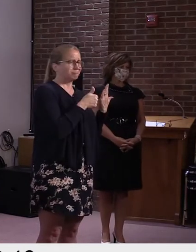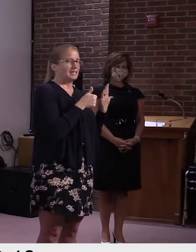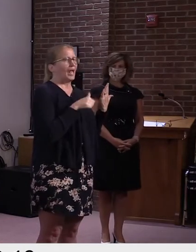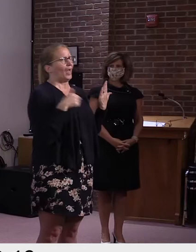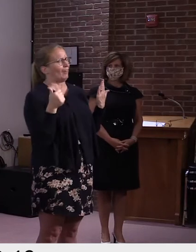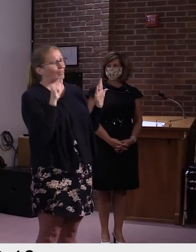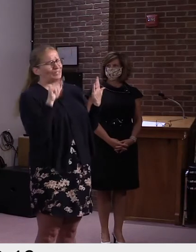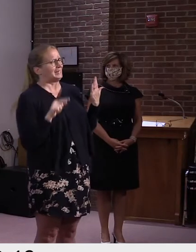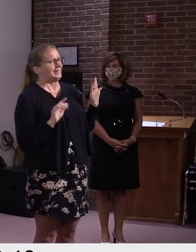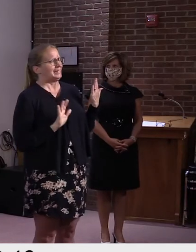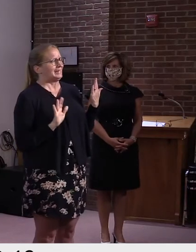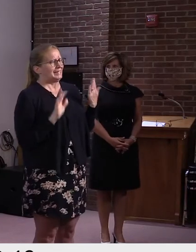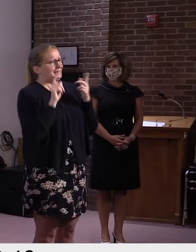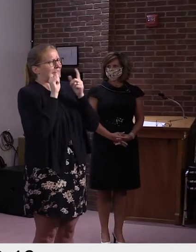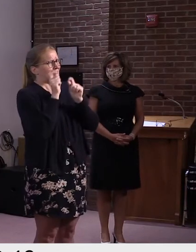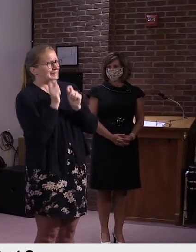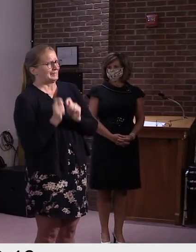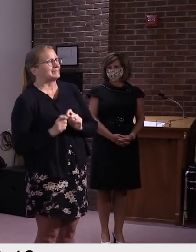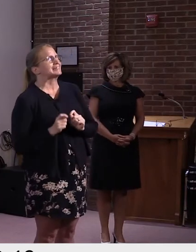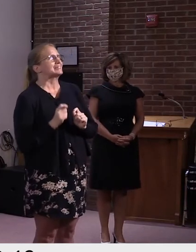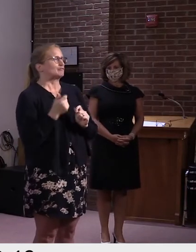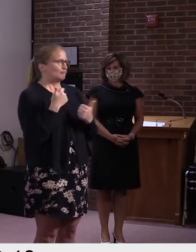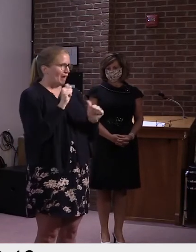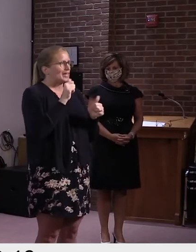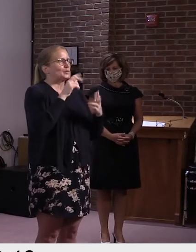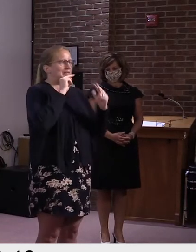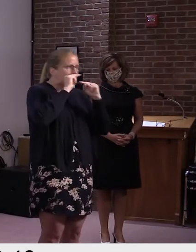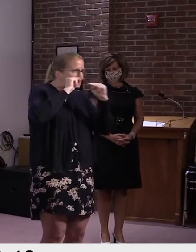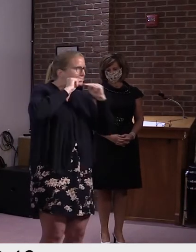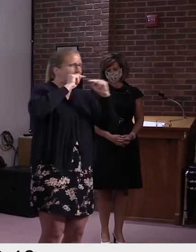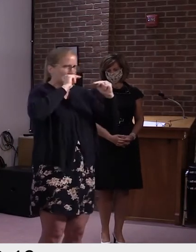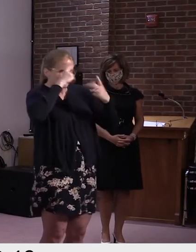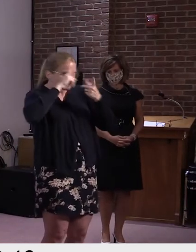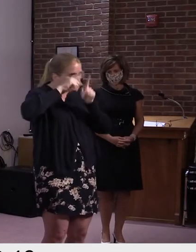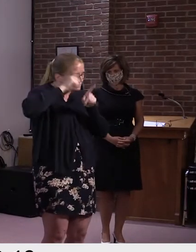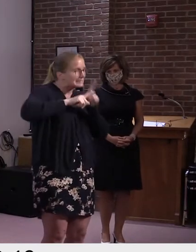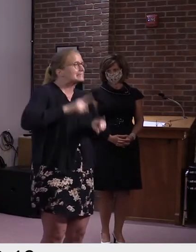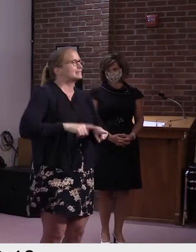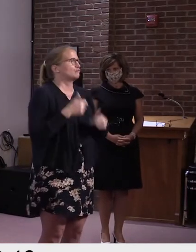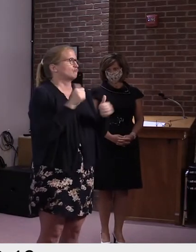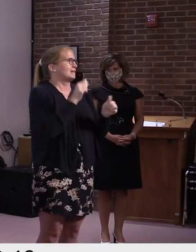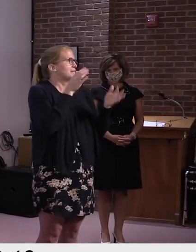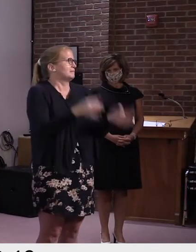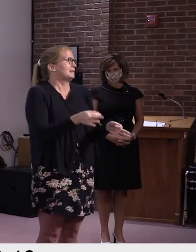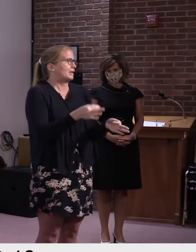what we can agree to, unite on, and try and get something passed.